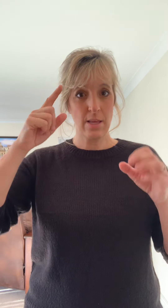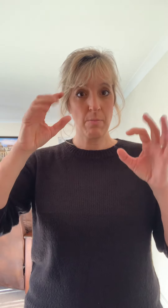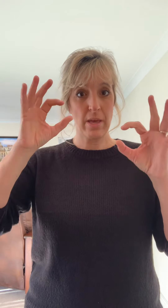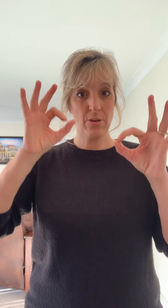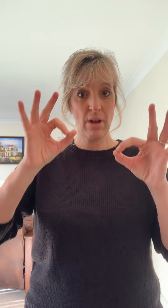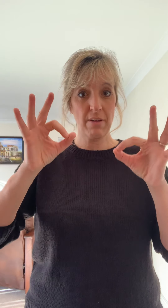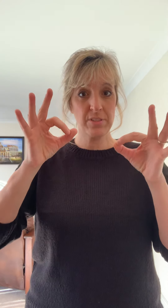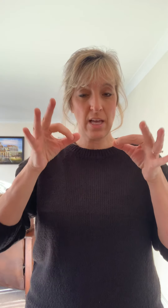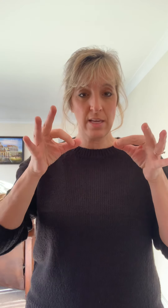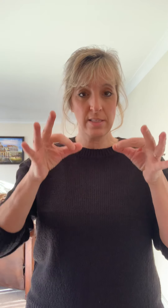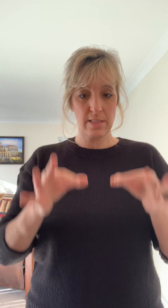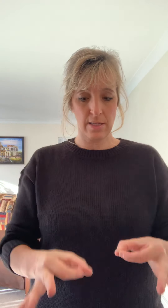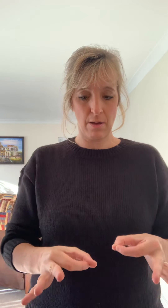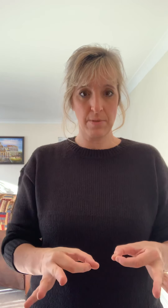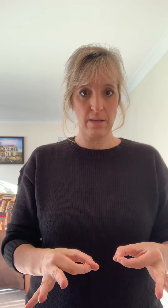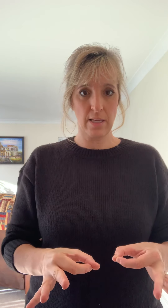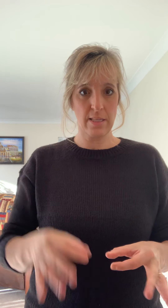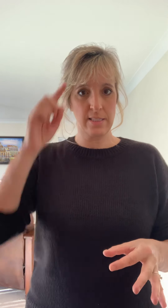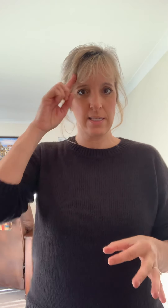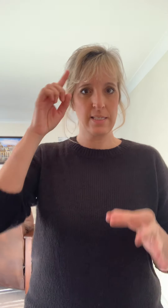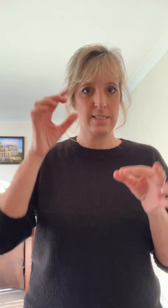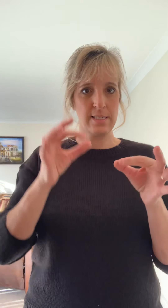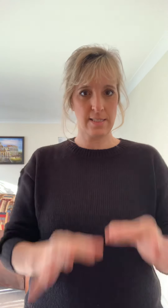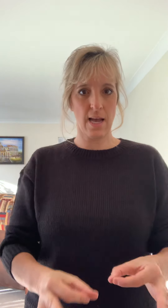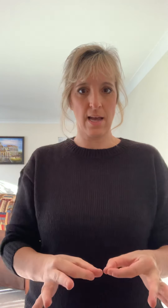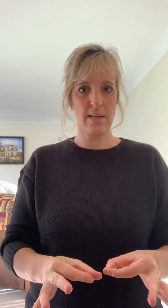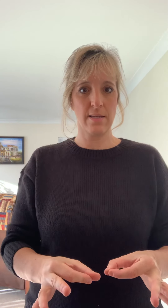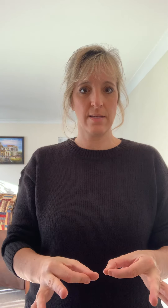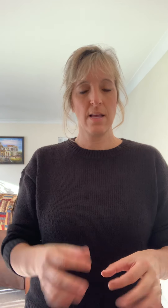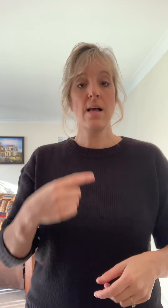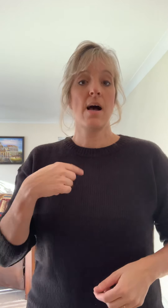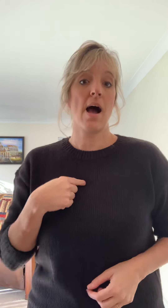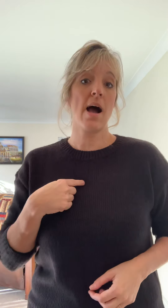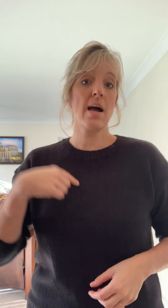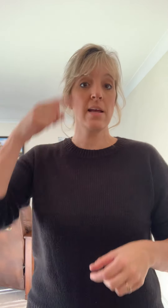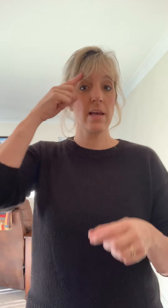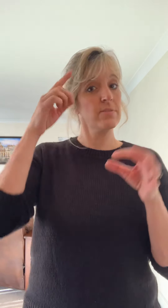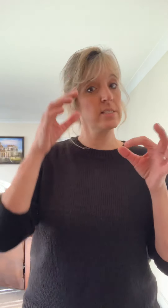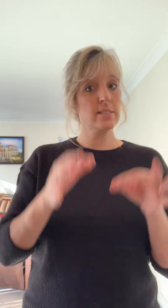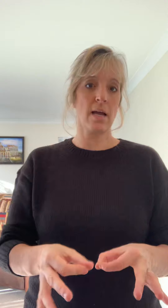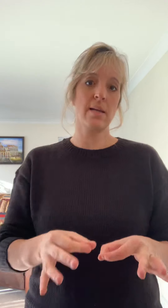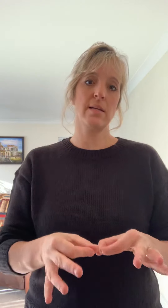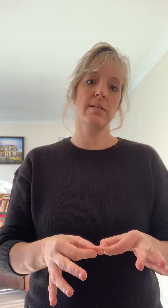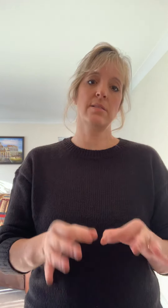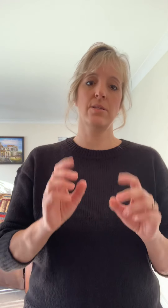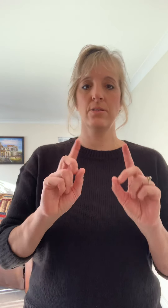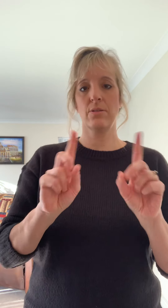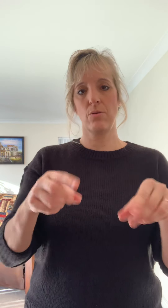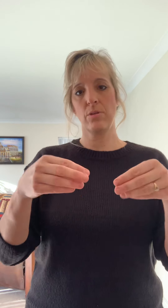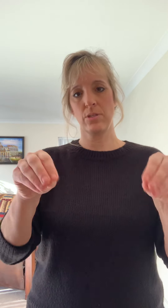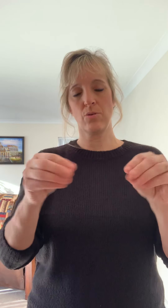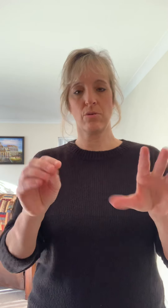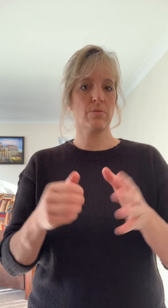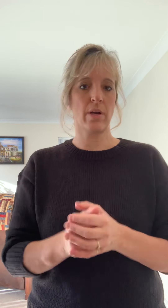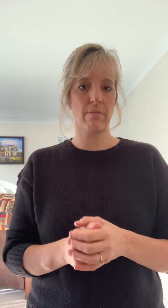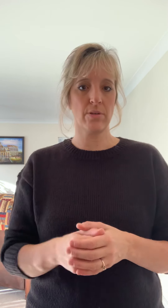make your F signs and come down like this, decide. I have decided to go to the store or whatever,